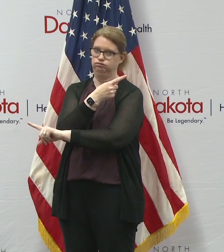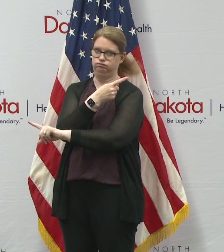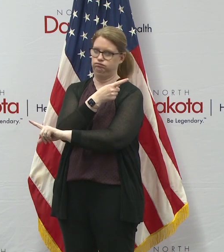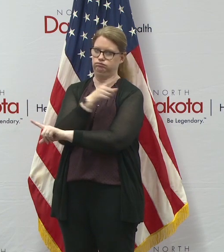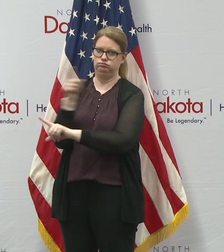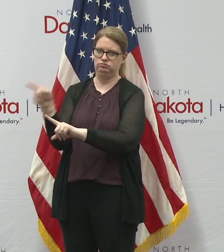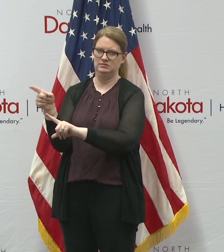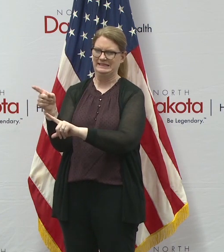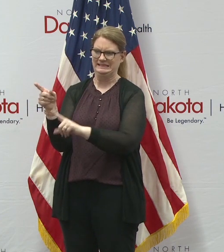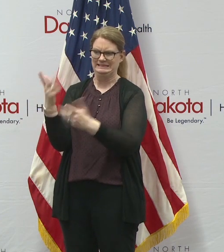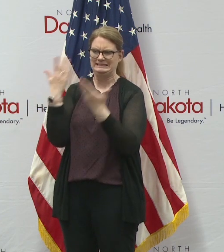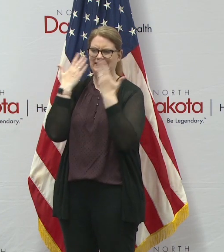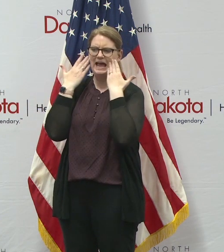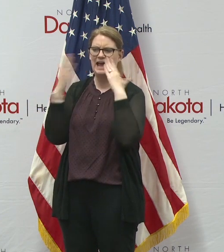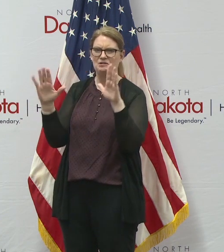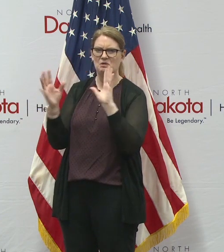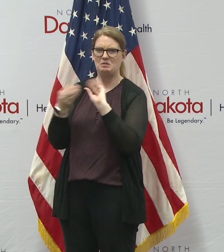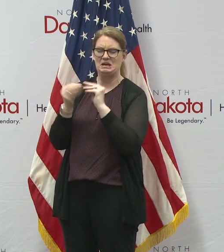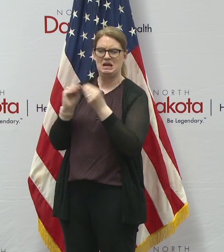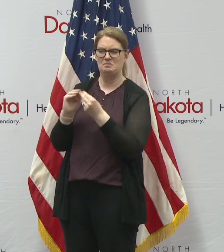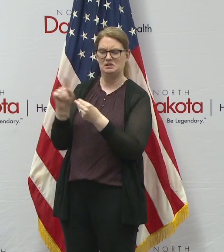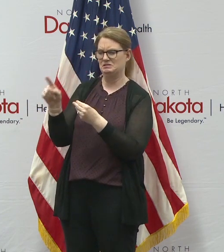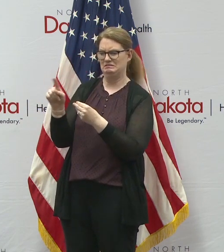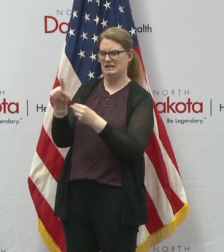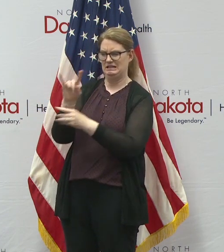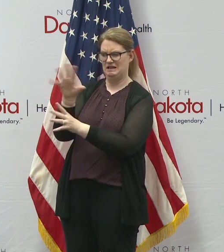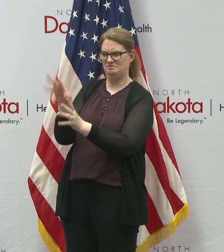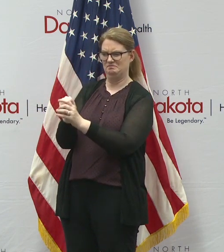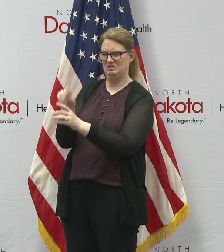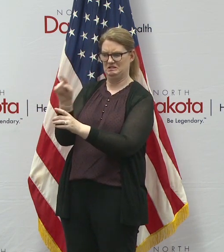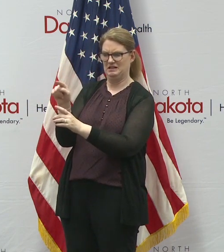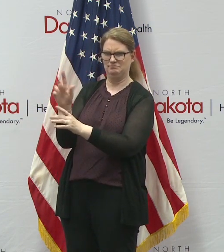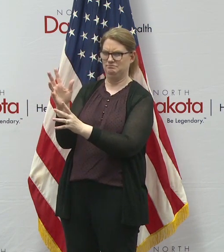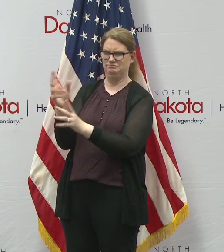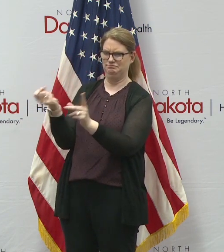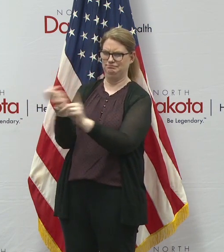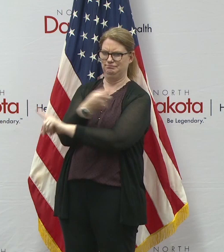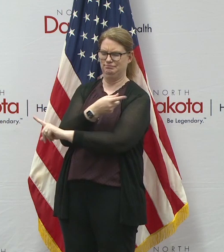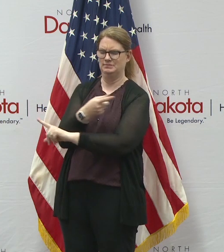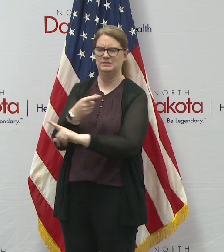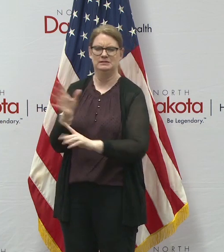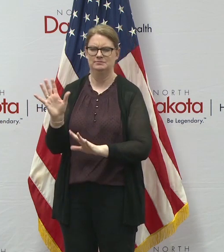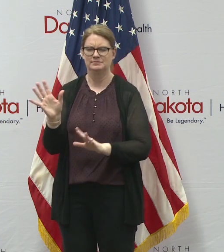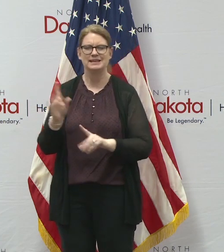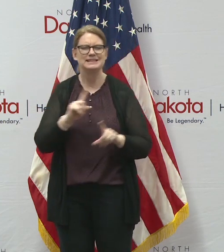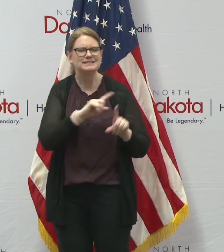is not sure what data they're using. So there's lots of different models, but one